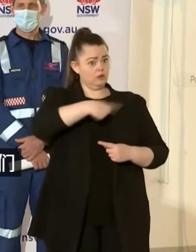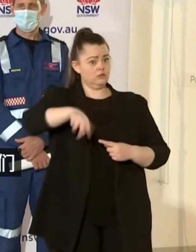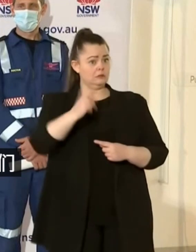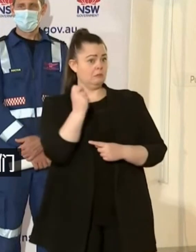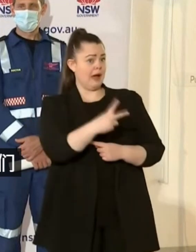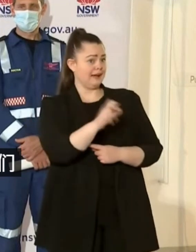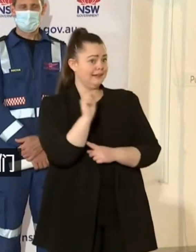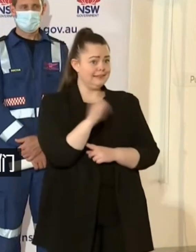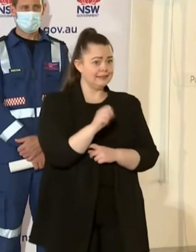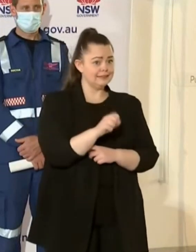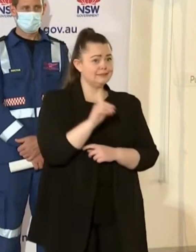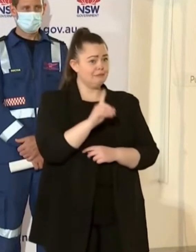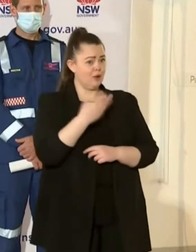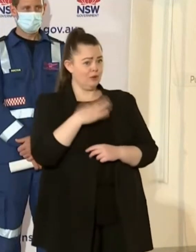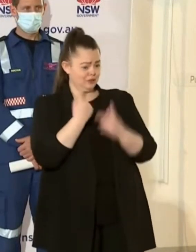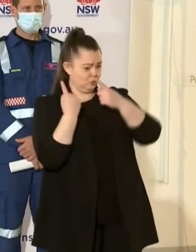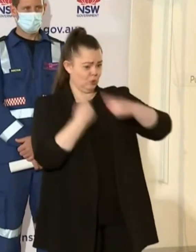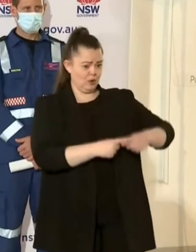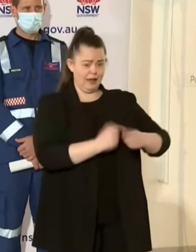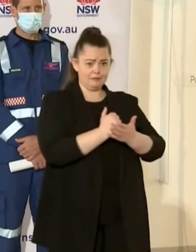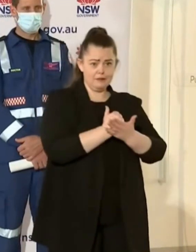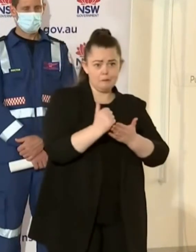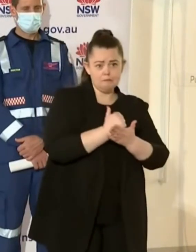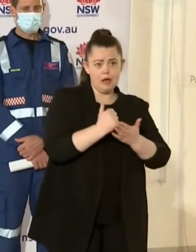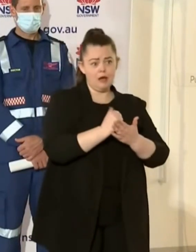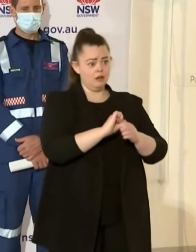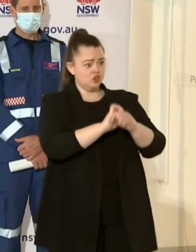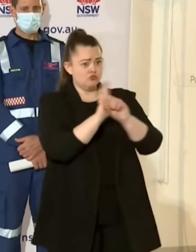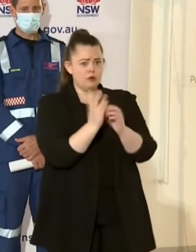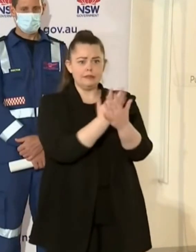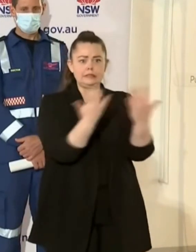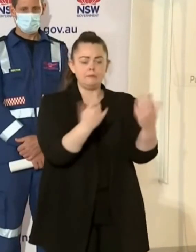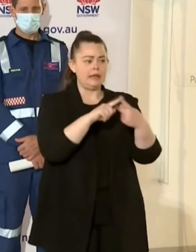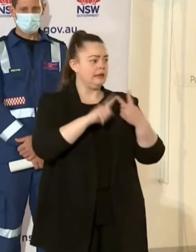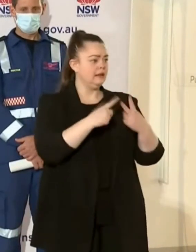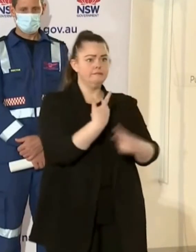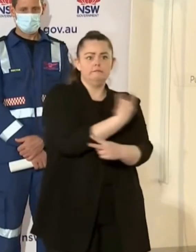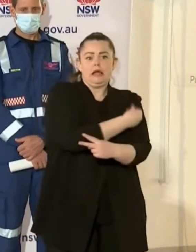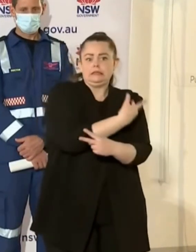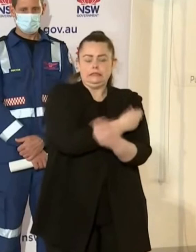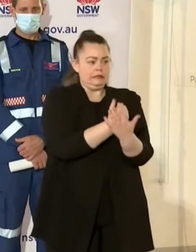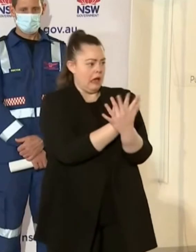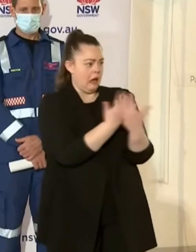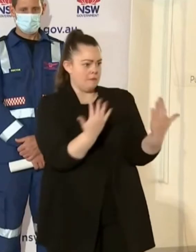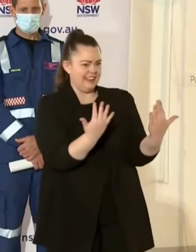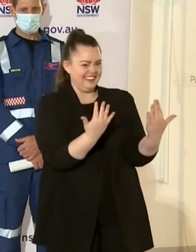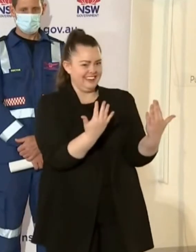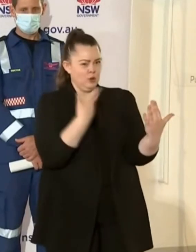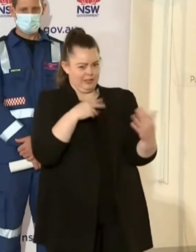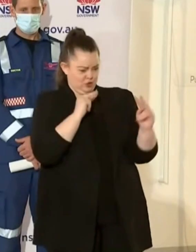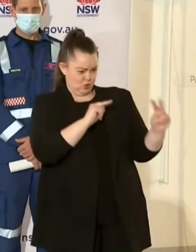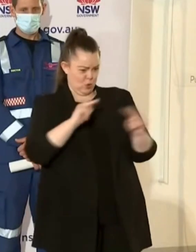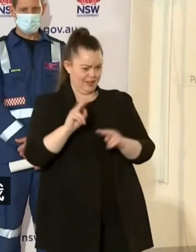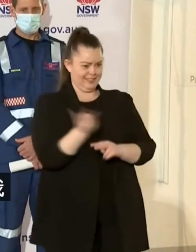another few weeks and see how we go with the vaccinations, and I'm fairly confident that we'll be able to move in that area, but we still need to just get